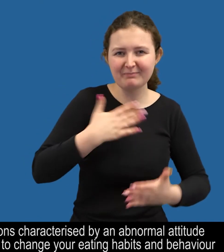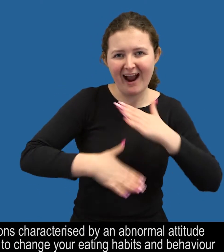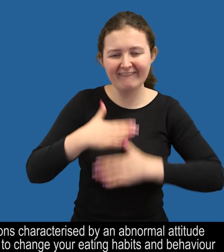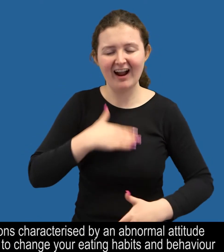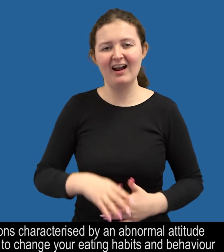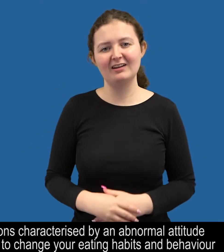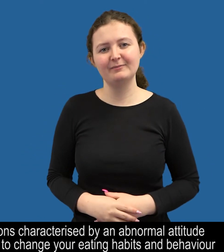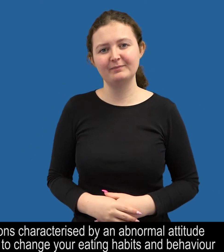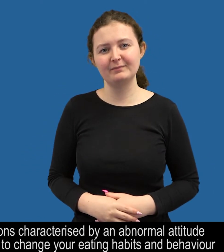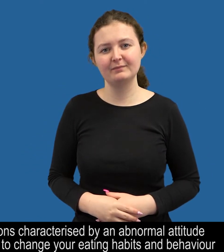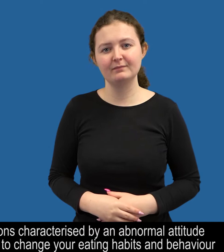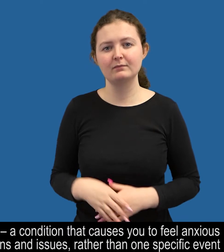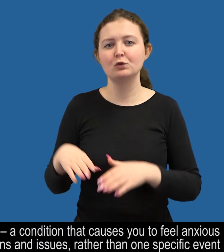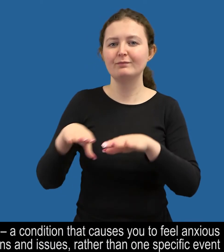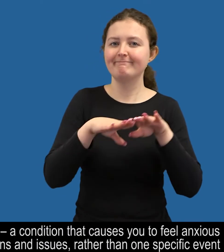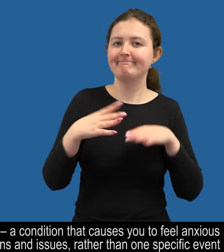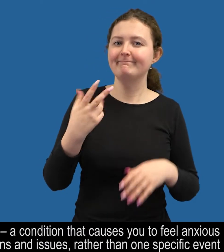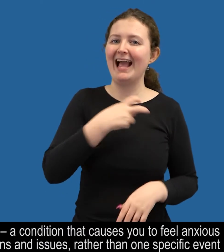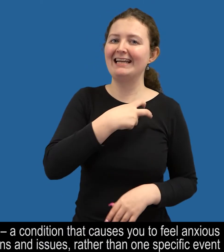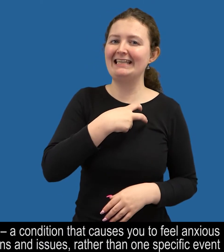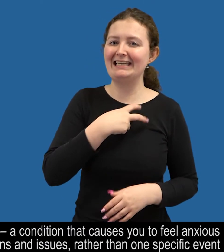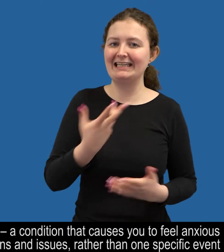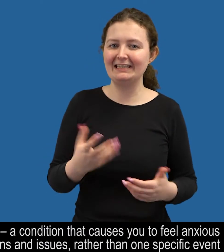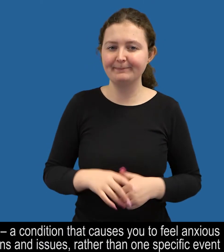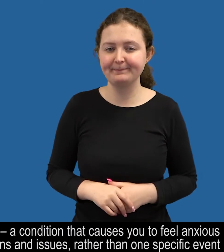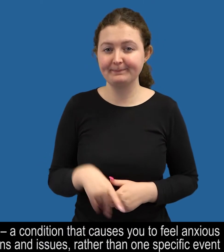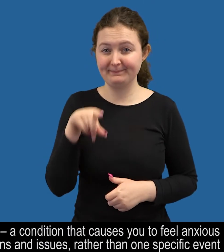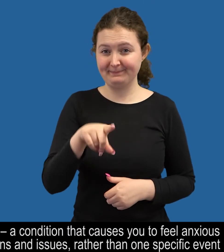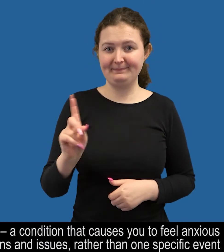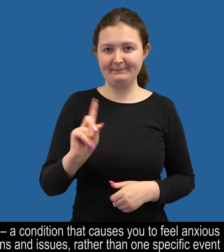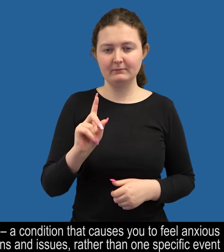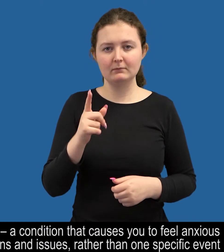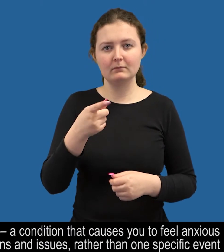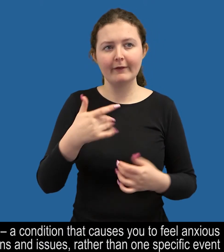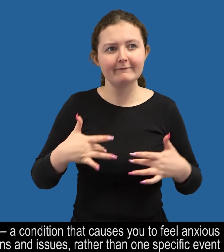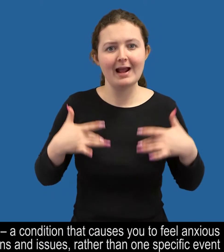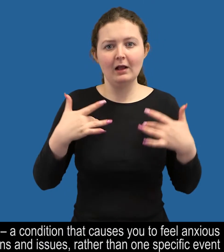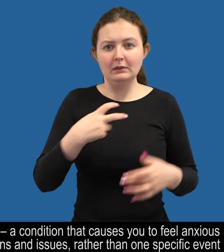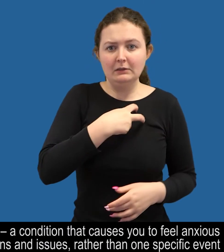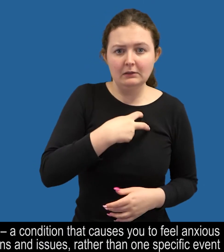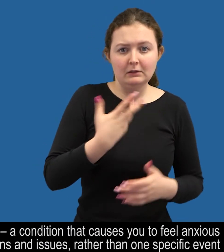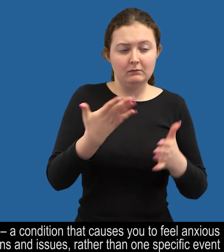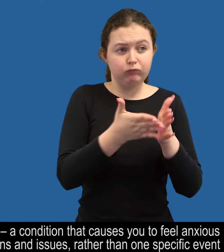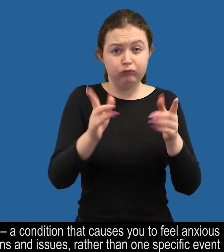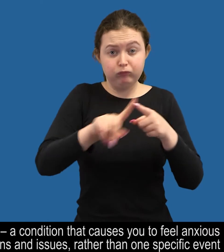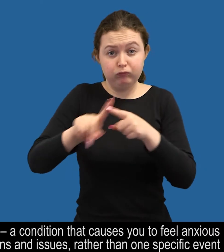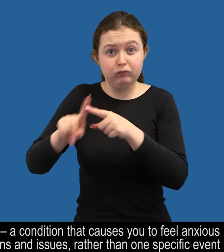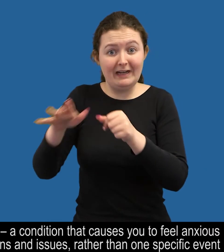you to change your eating habits and behavior. Generalized anxiety disorder, a condition that causes you to feel